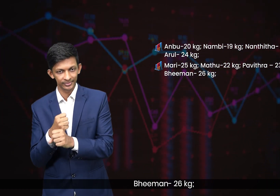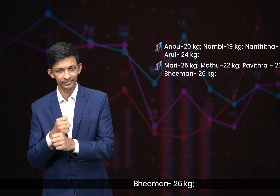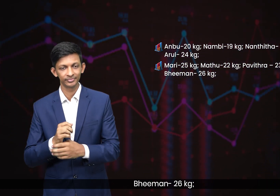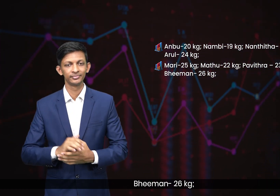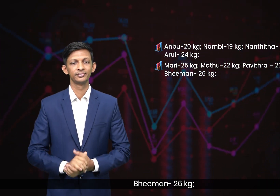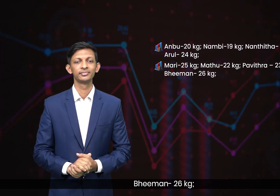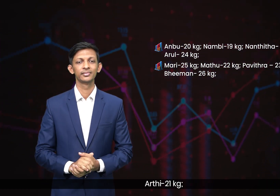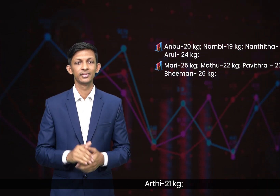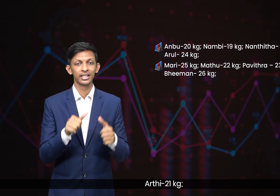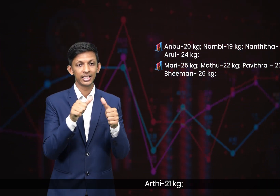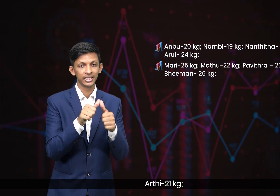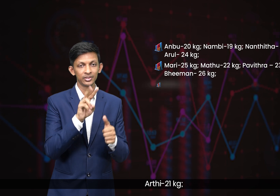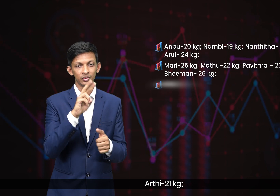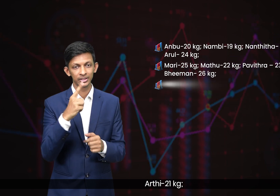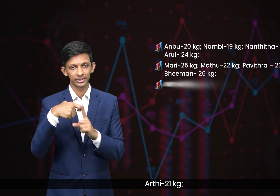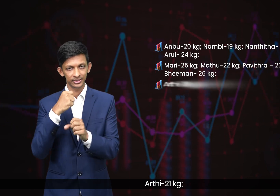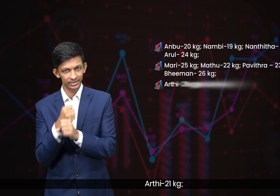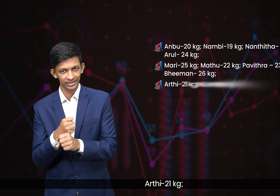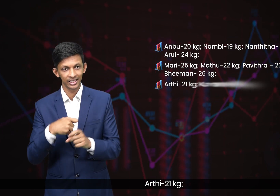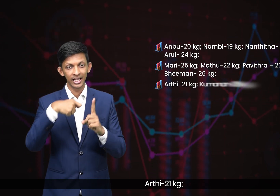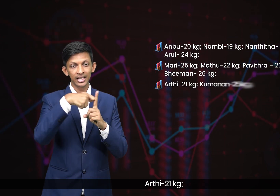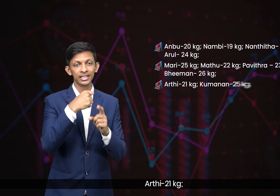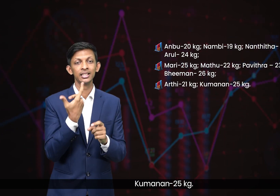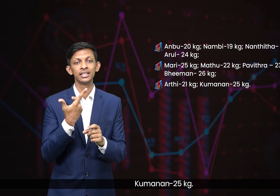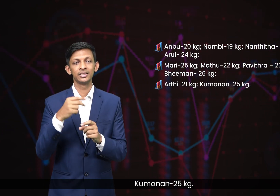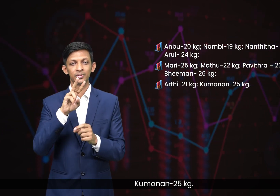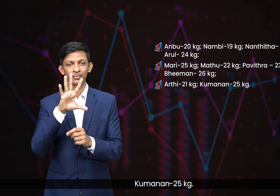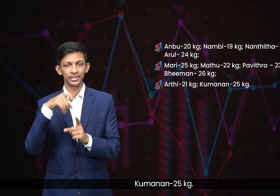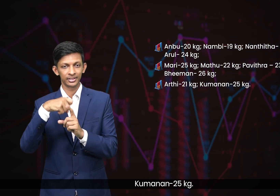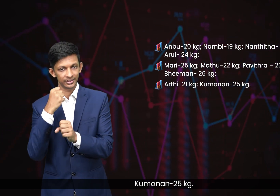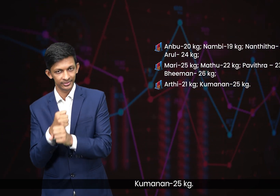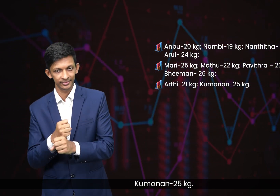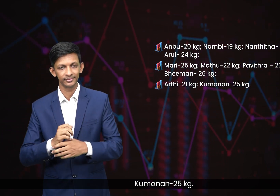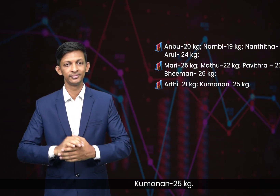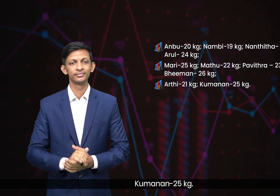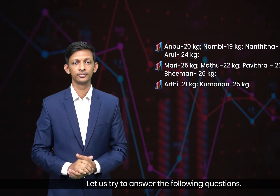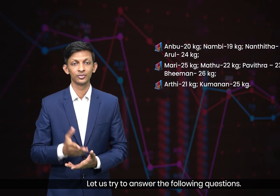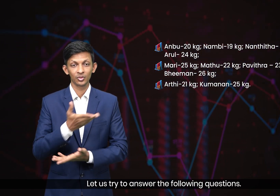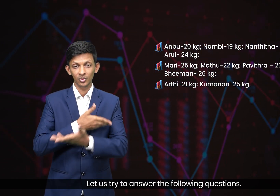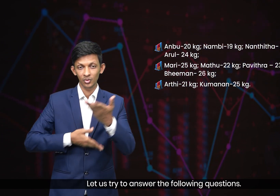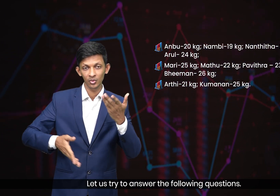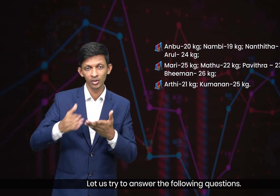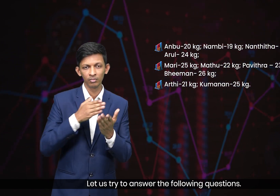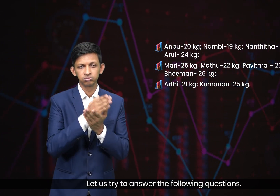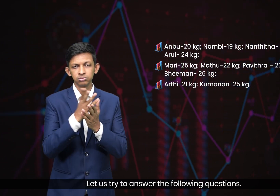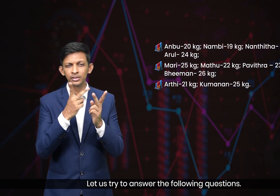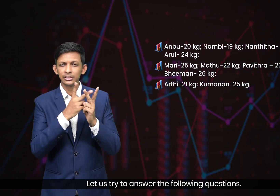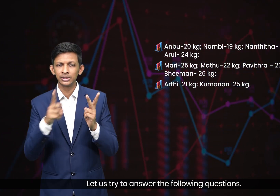kg, Arti 21 kg, Kumanan 25 kg. Let us try to answer the